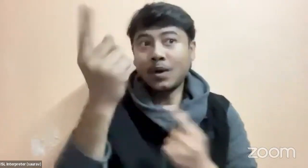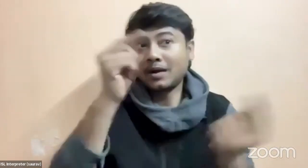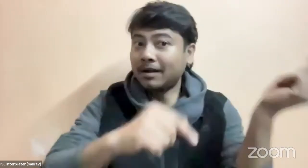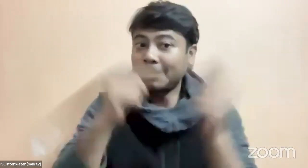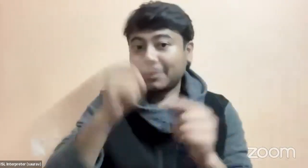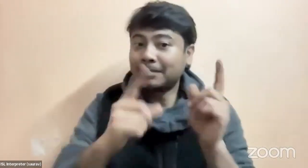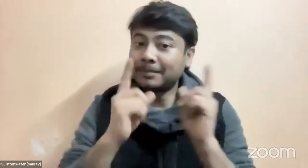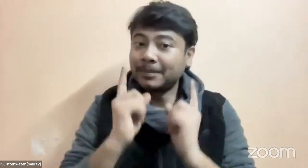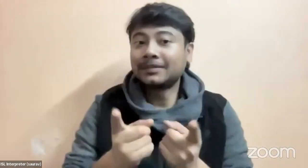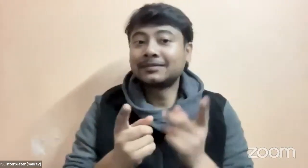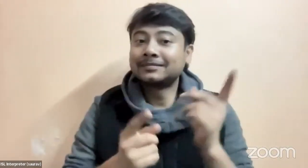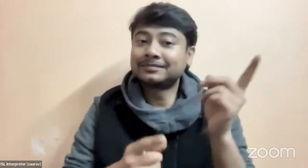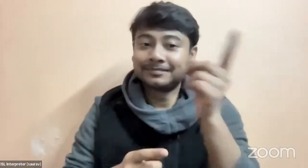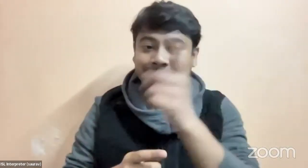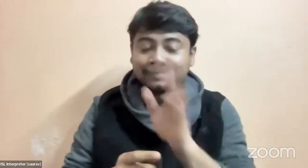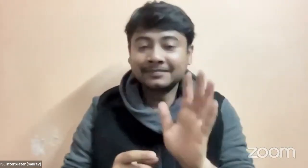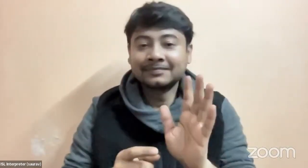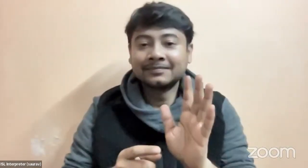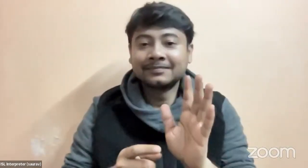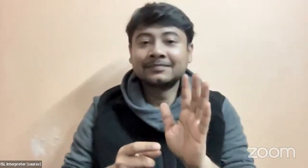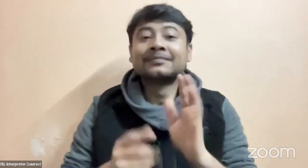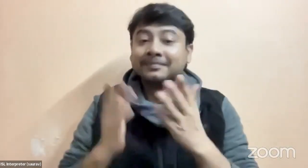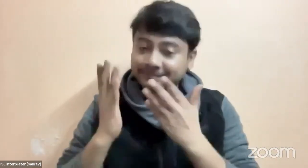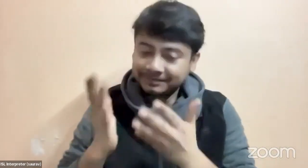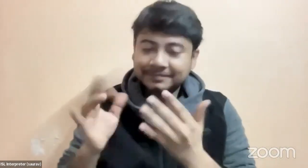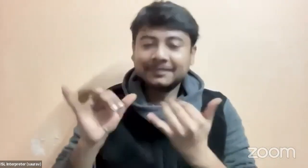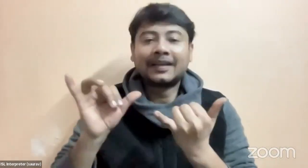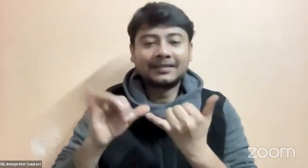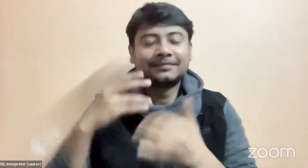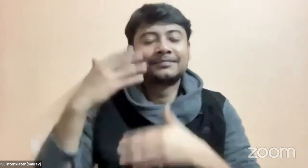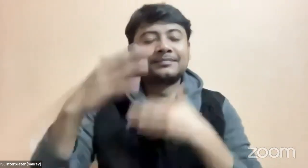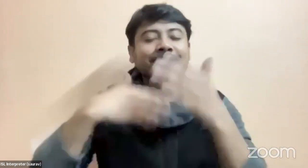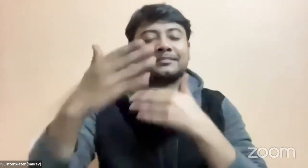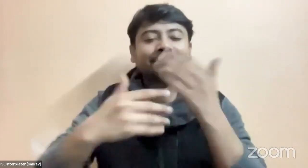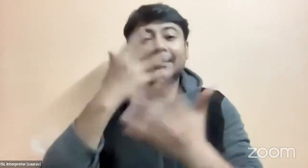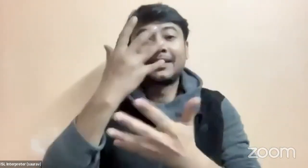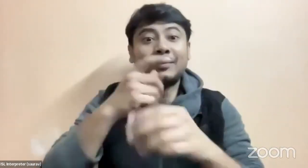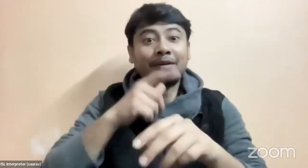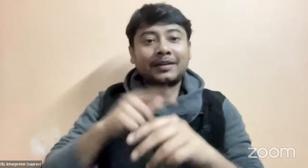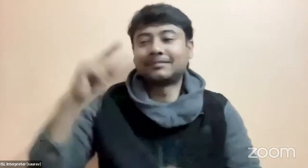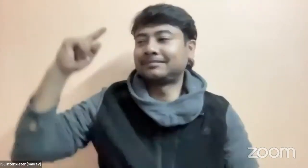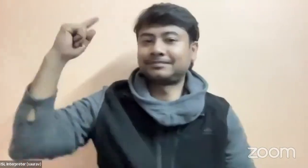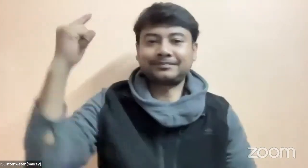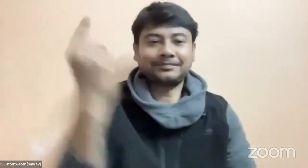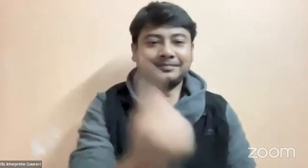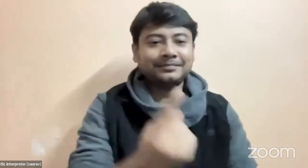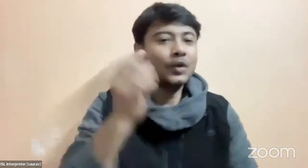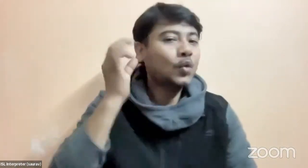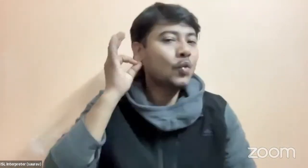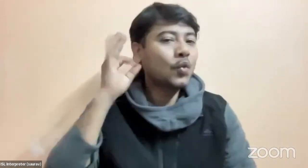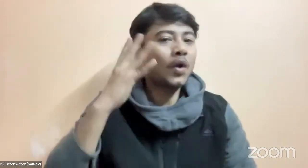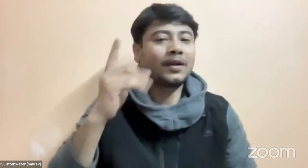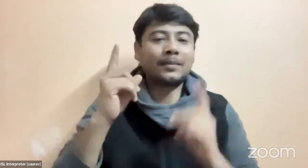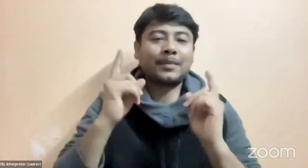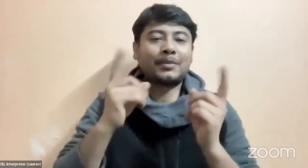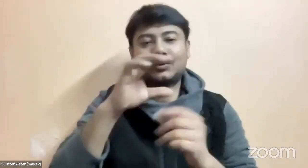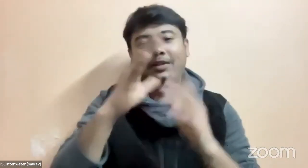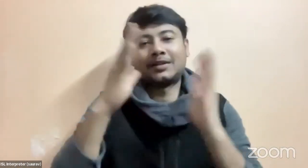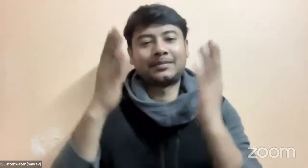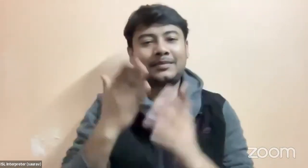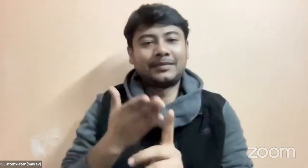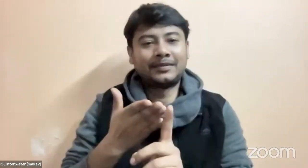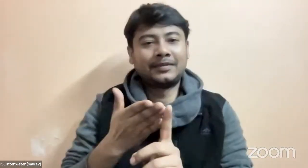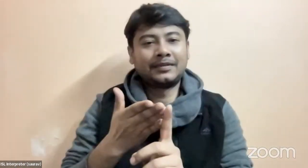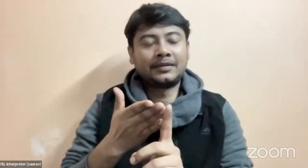And Lord Krishna comes as Gauranga Mahaprabhu, and Gauranga is called as most